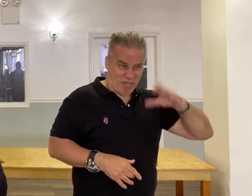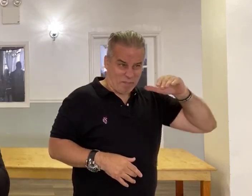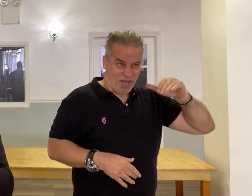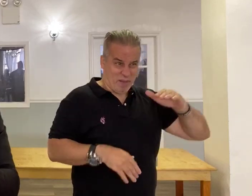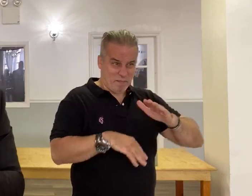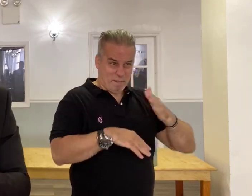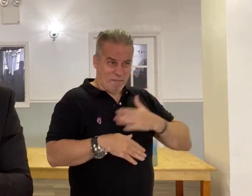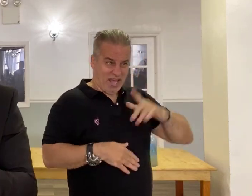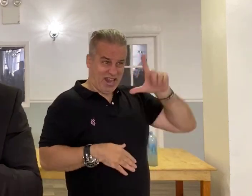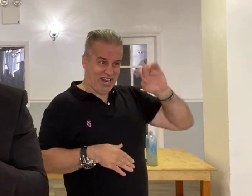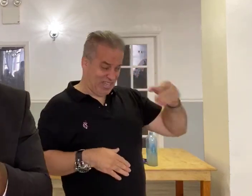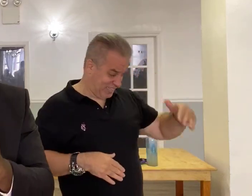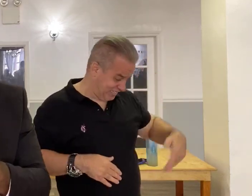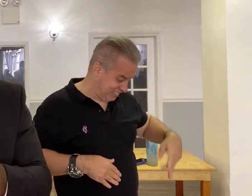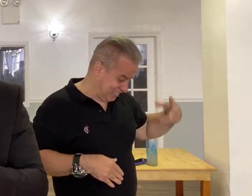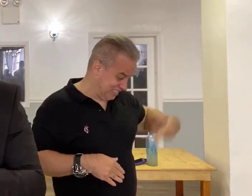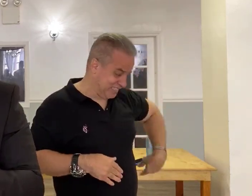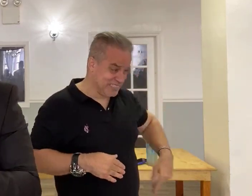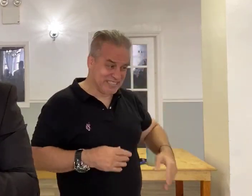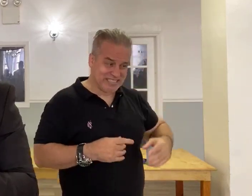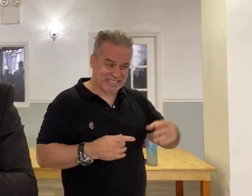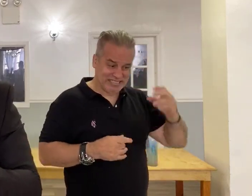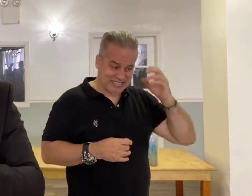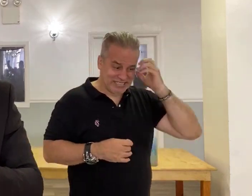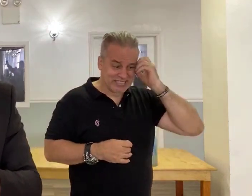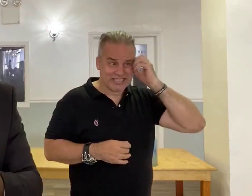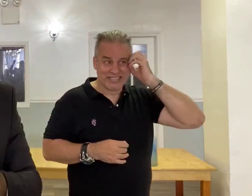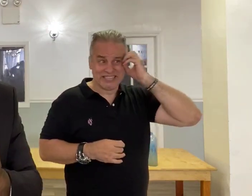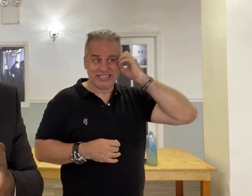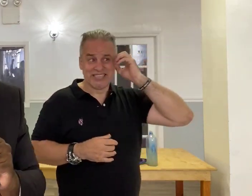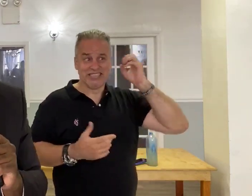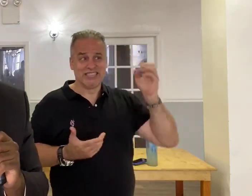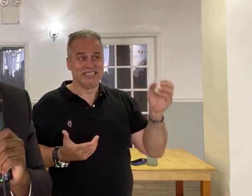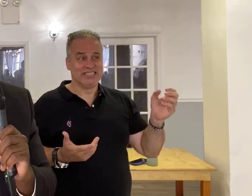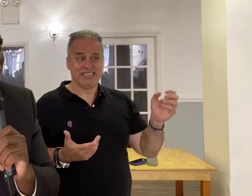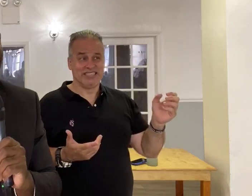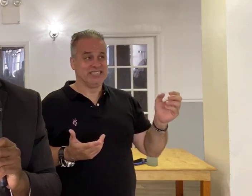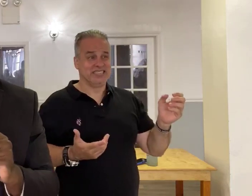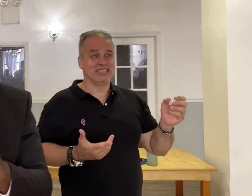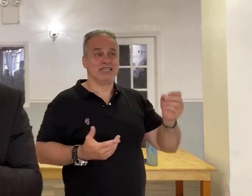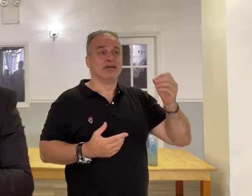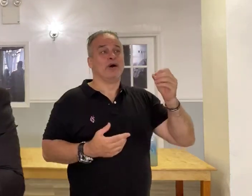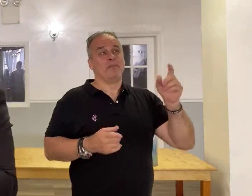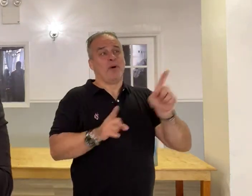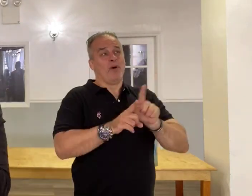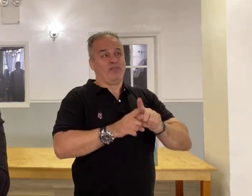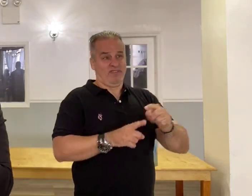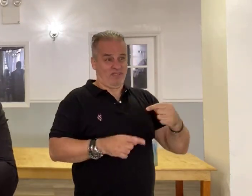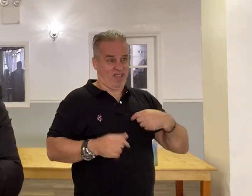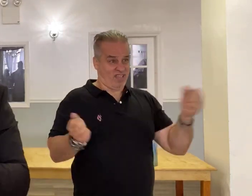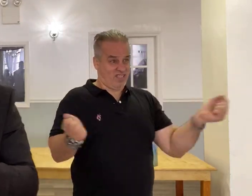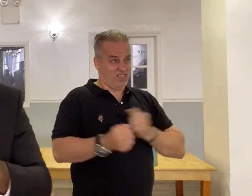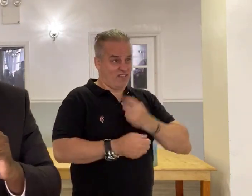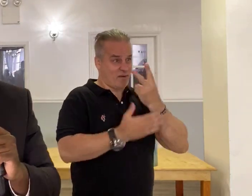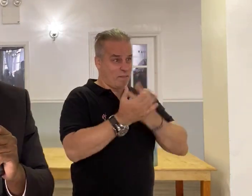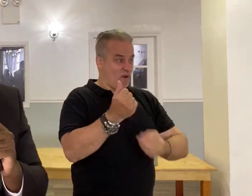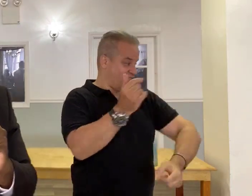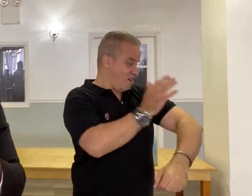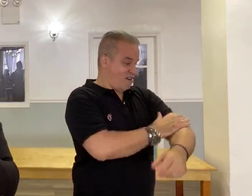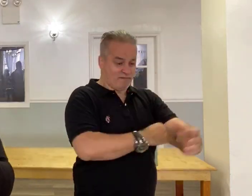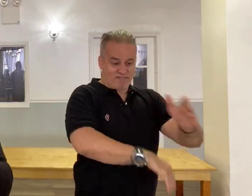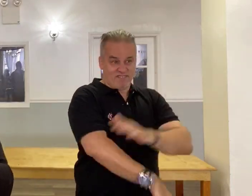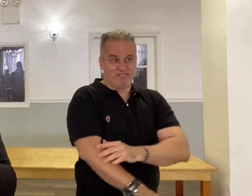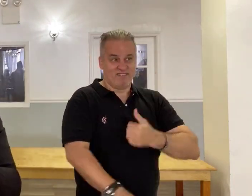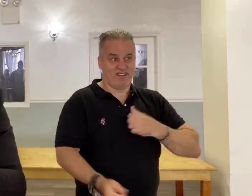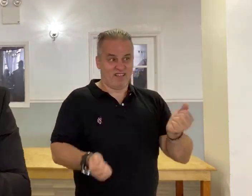all fairness, I say my right arm, I kind of like my left one too. Amen. I'd like to keep both of them